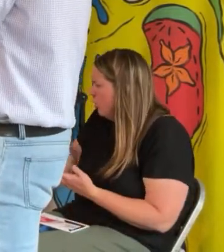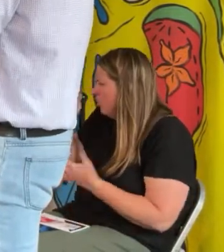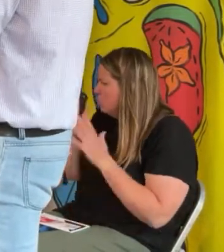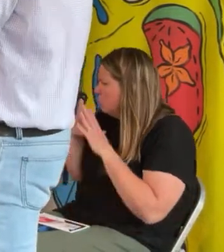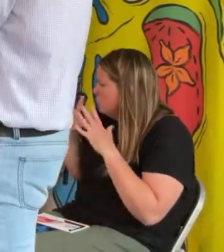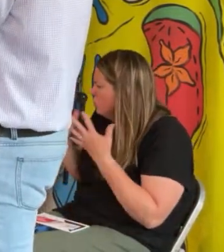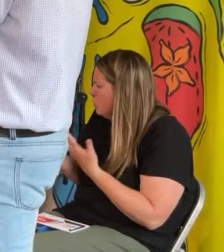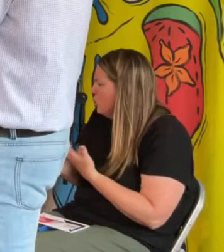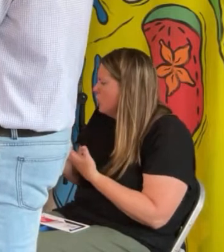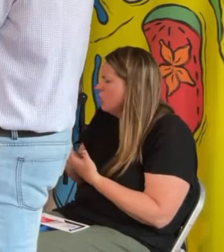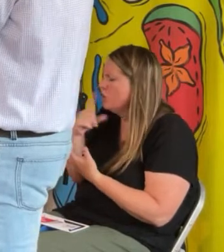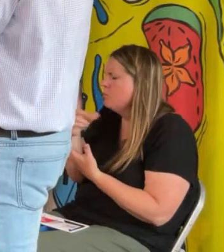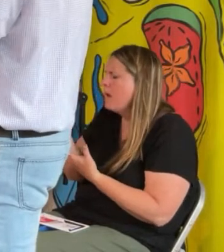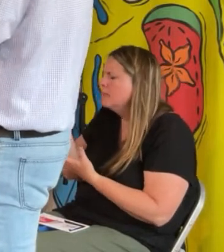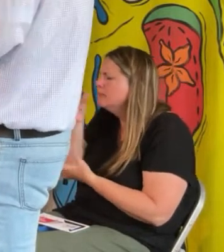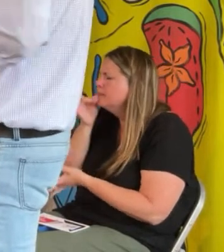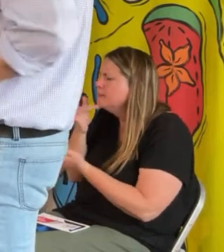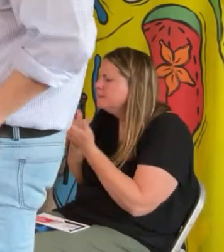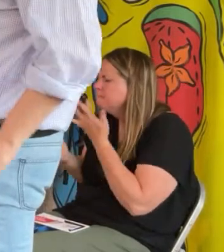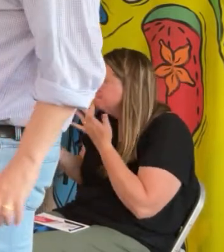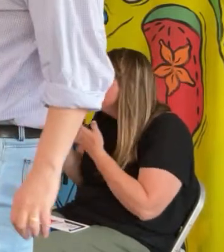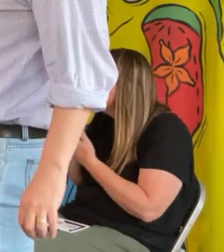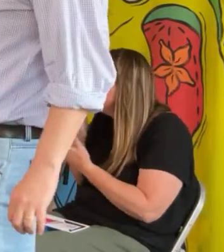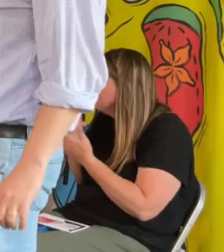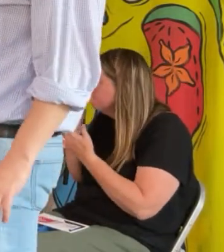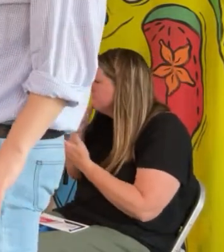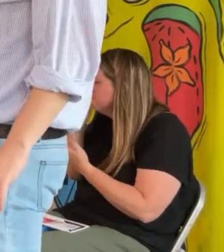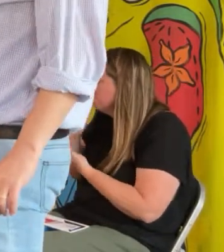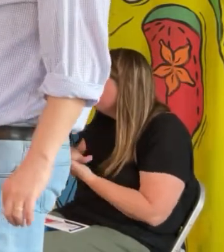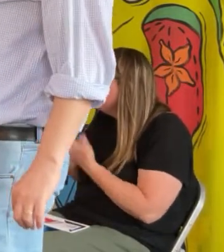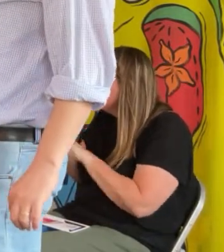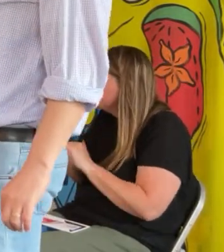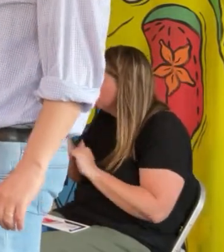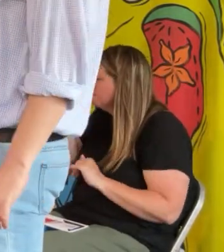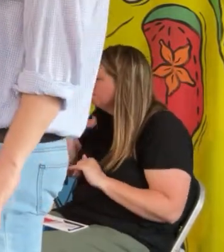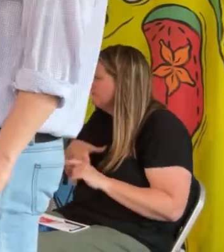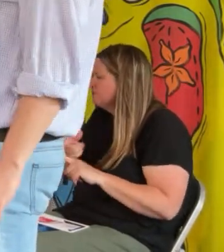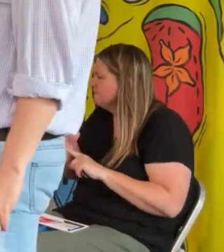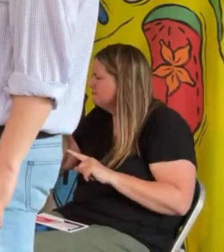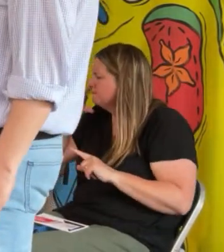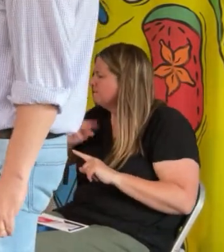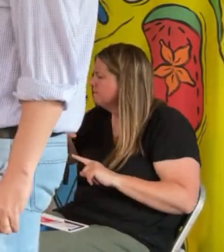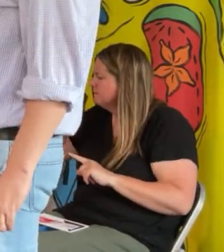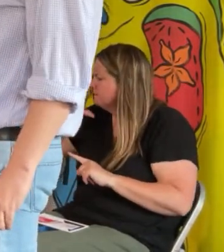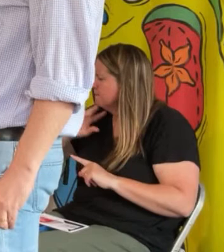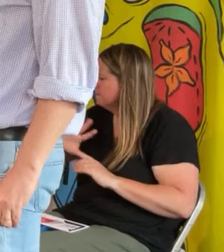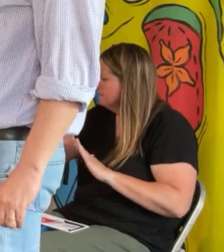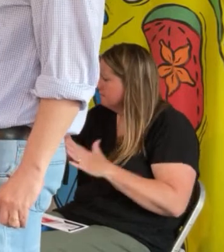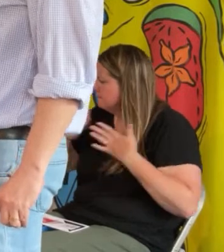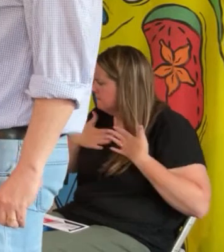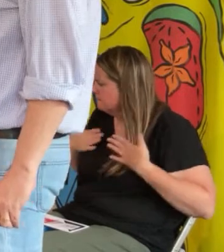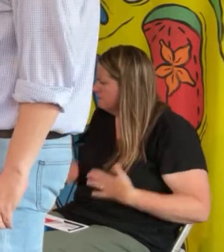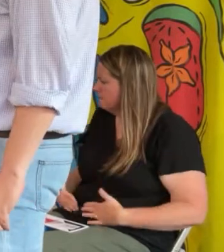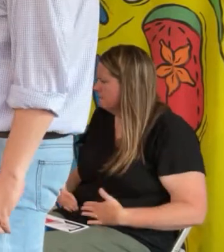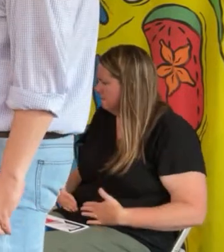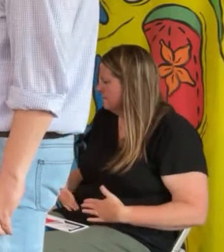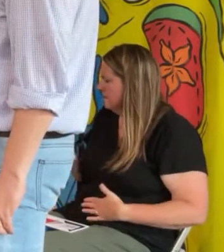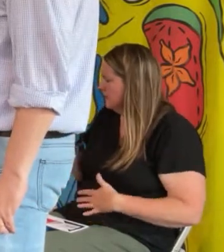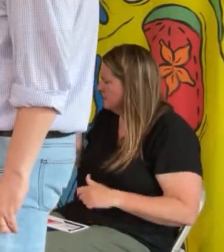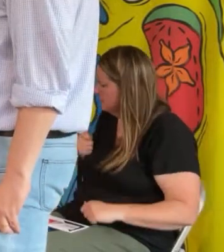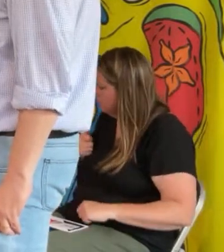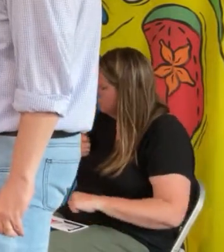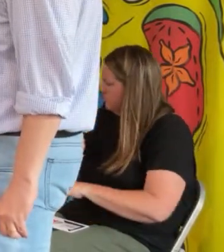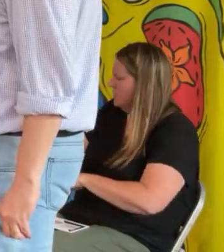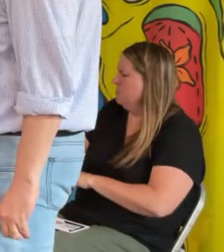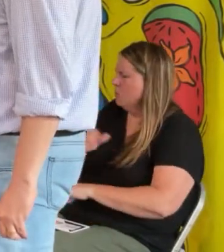by putting it in her mouth. A girl becomes a woman and a woman our body. They blame